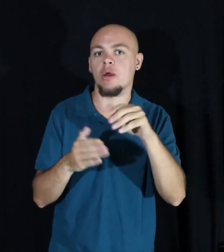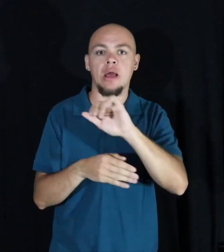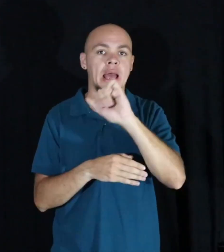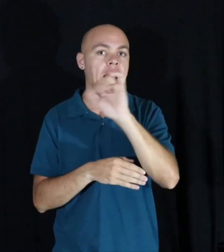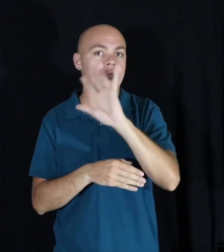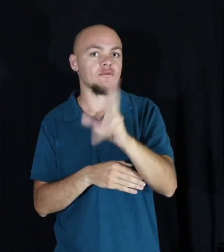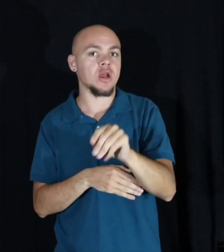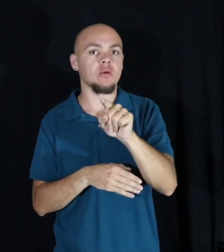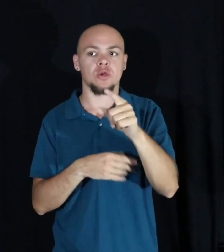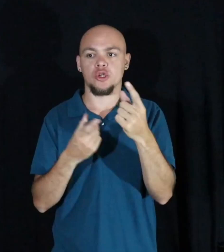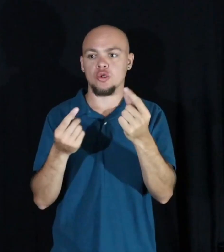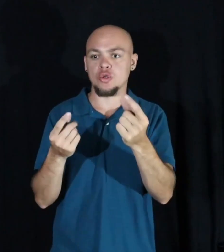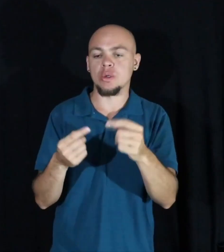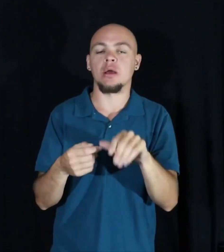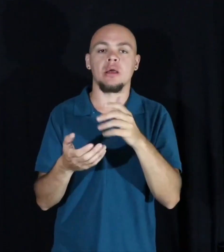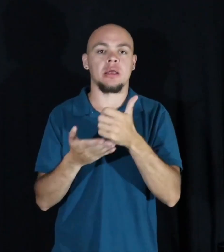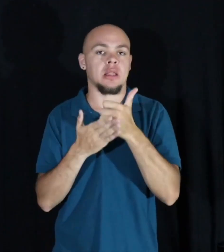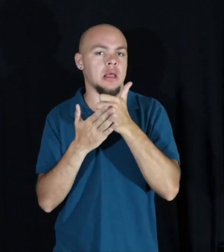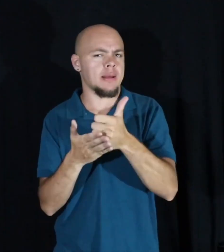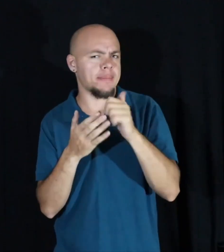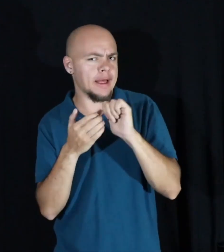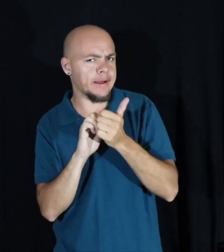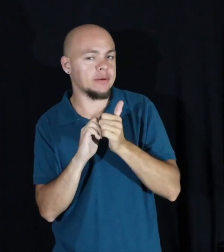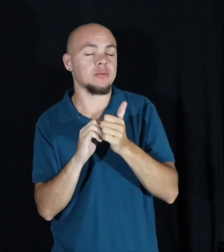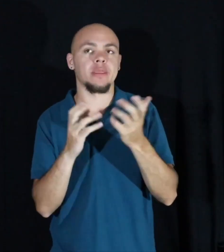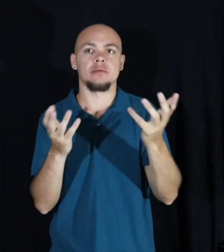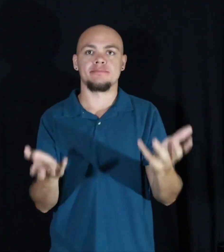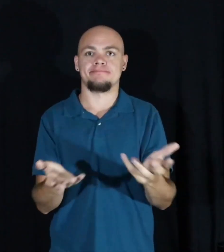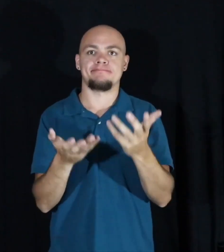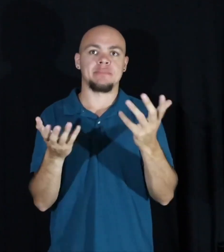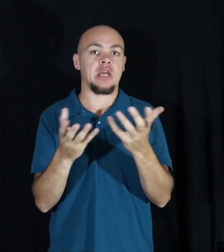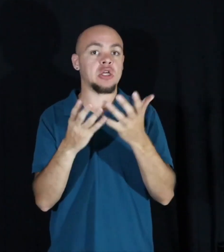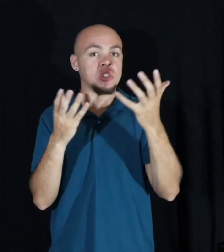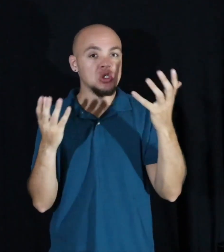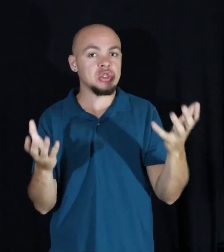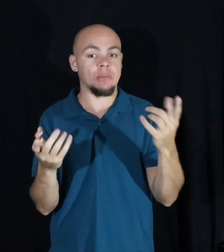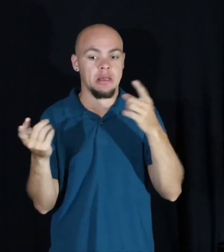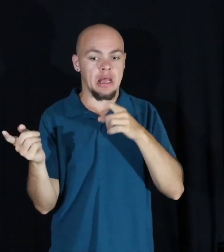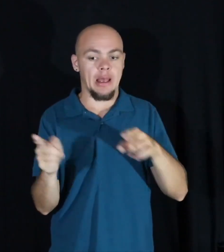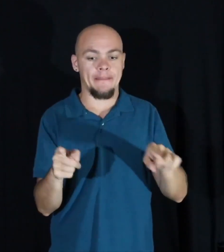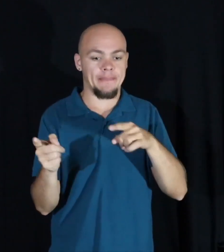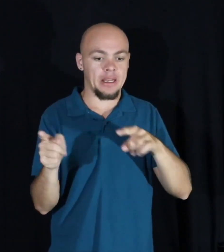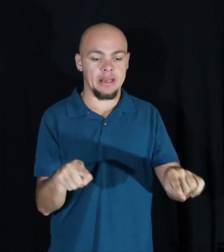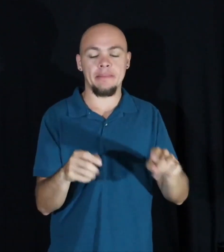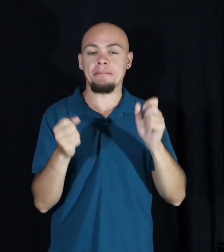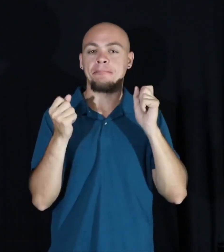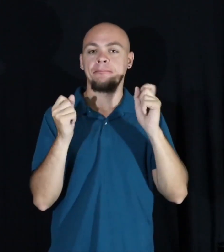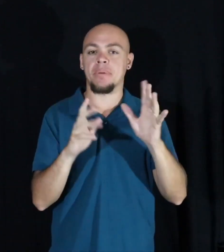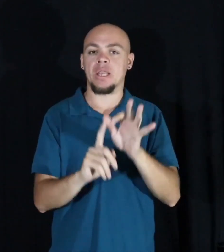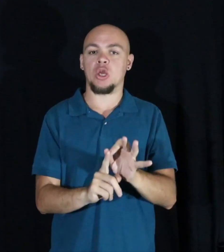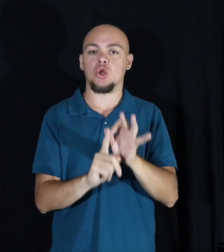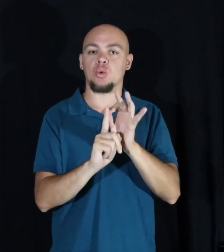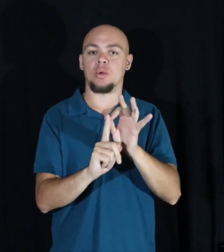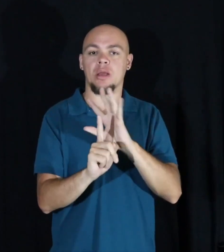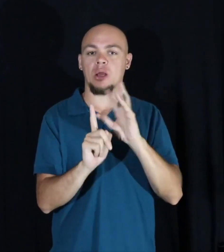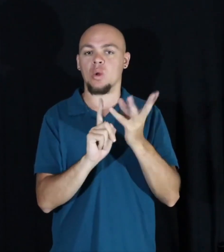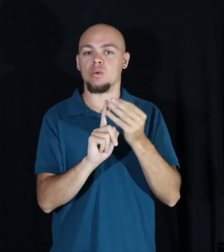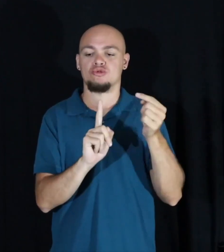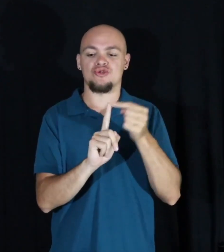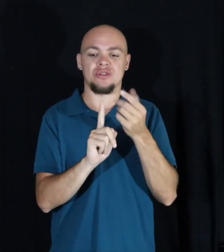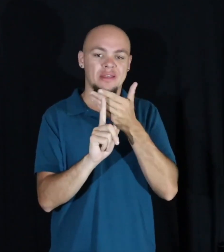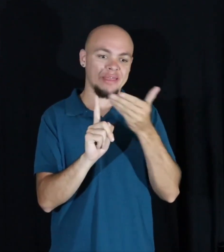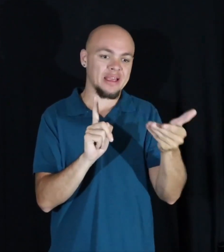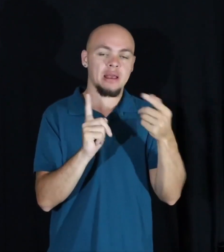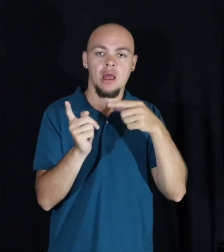what can I do or how can I help? Because while there's so much going on there and that they have many unique cultures and things like